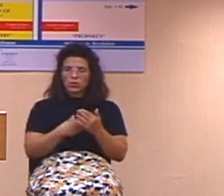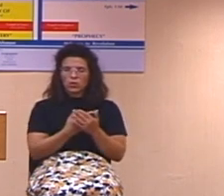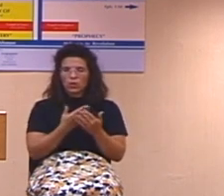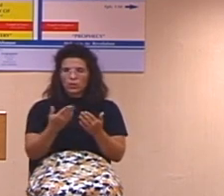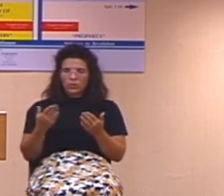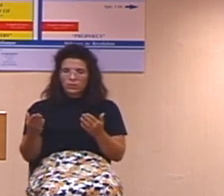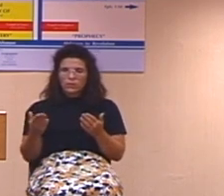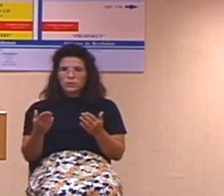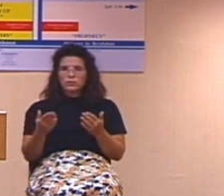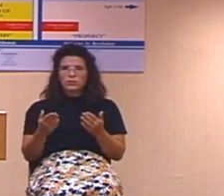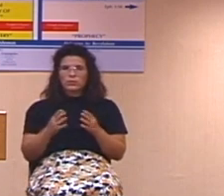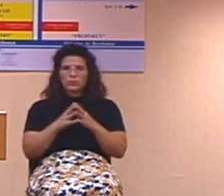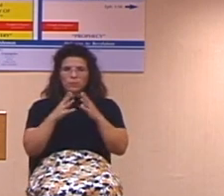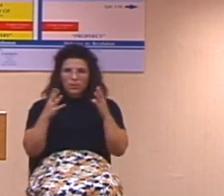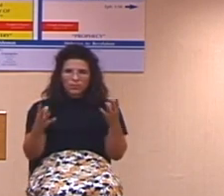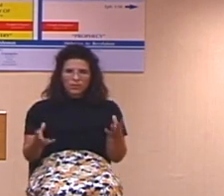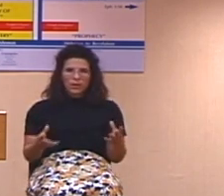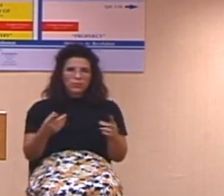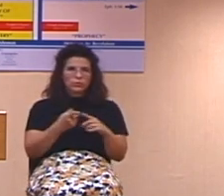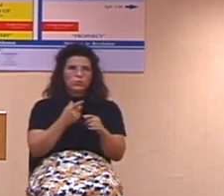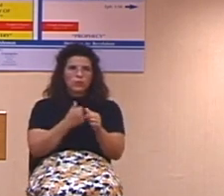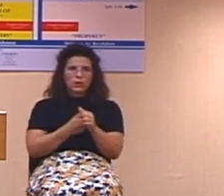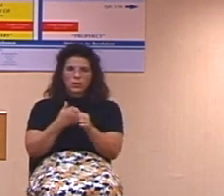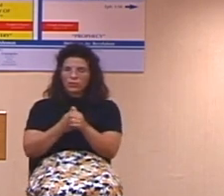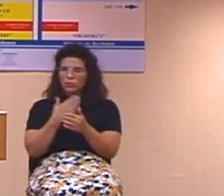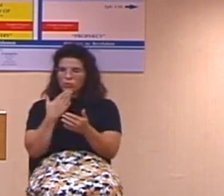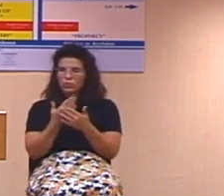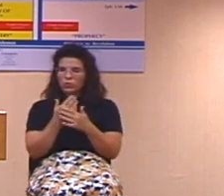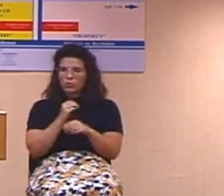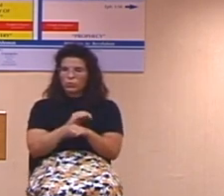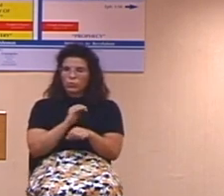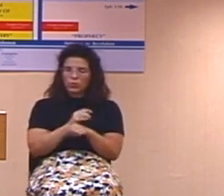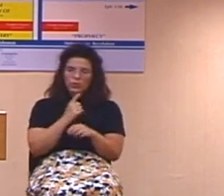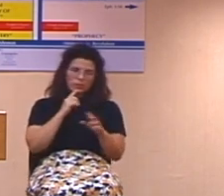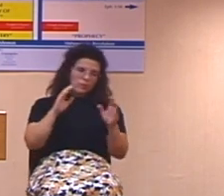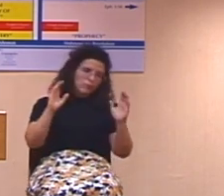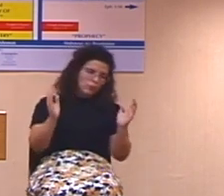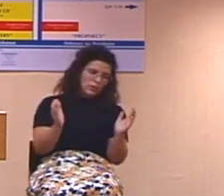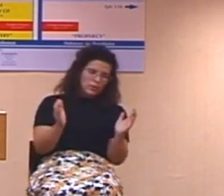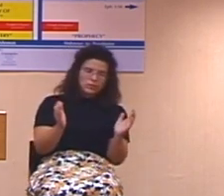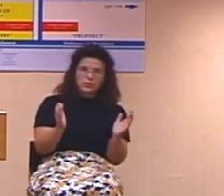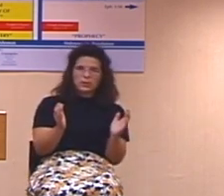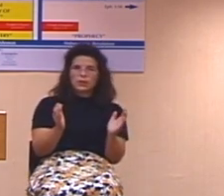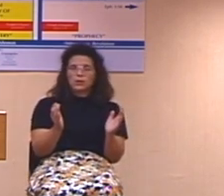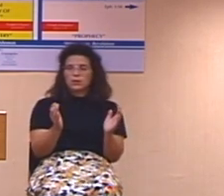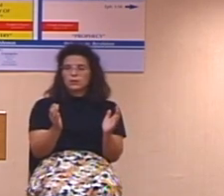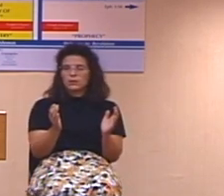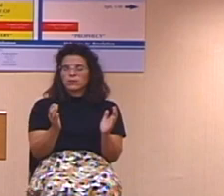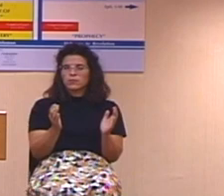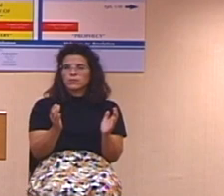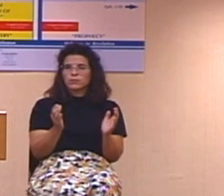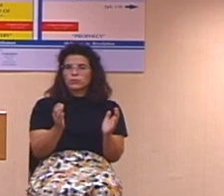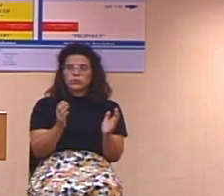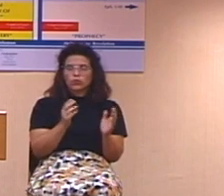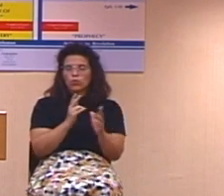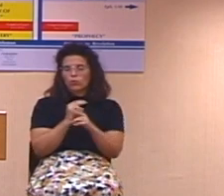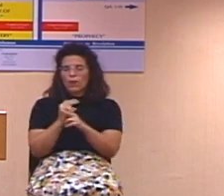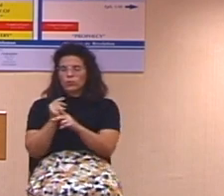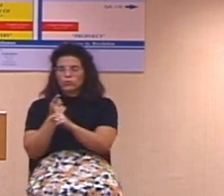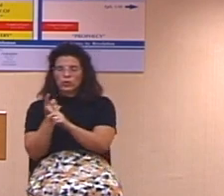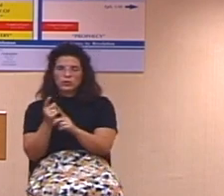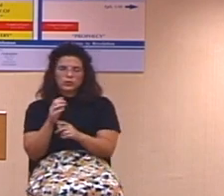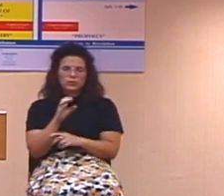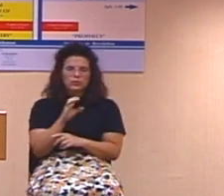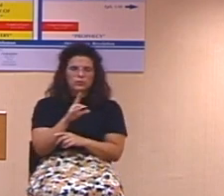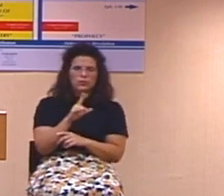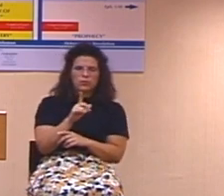things may abound to every good work. And I'll just say, just kind of a parenthesis, a little cul-de-sac move here. No rabbit trails, cul-de-sac